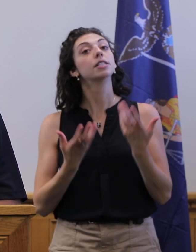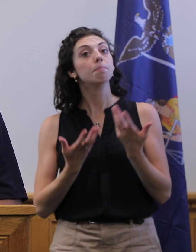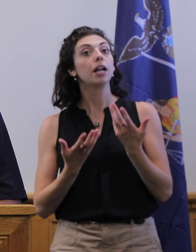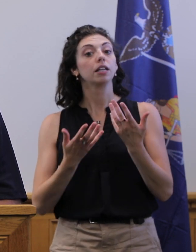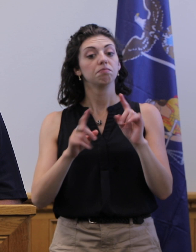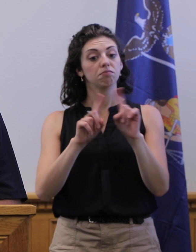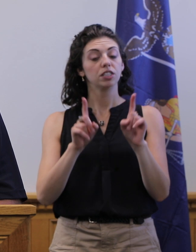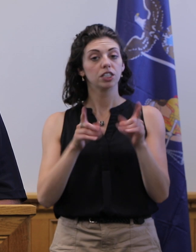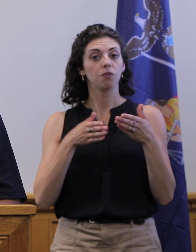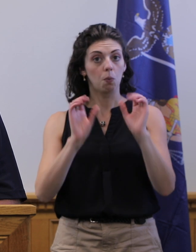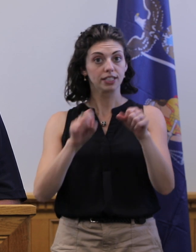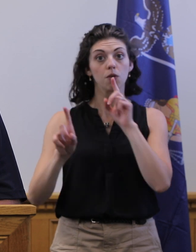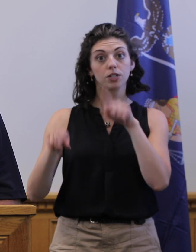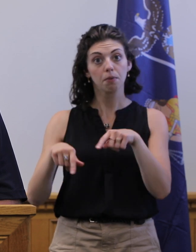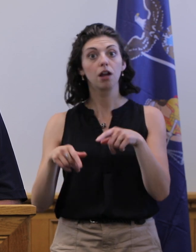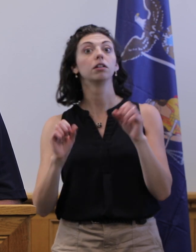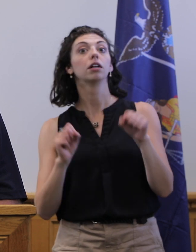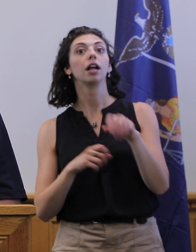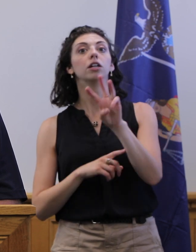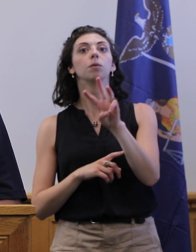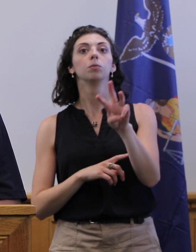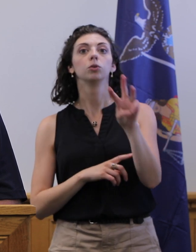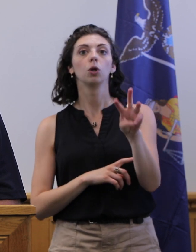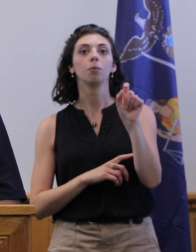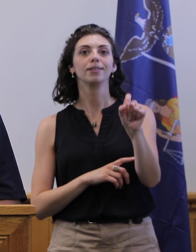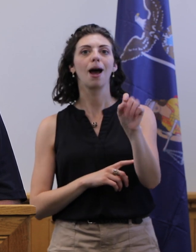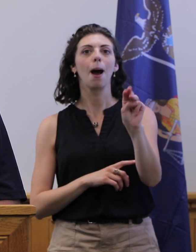respond. You can go online to